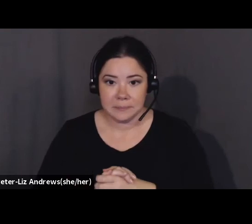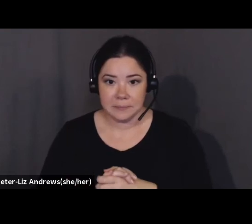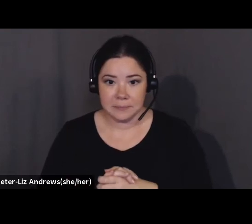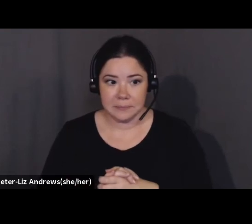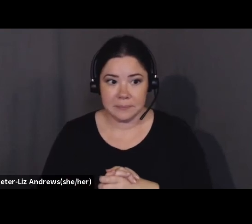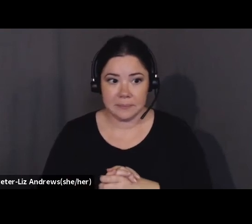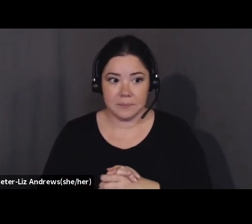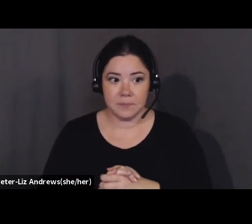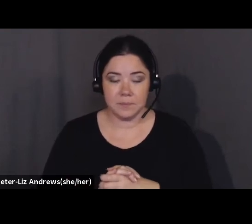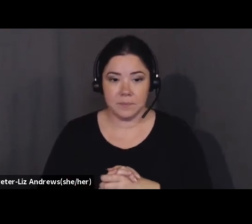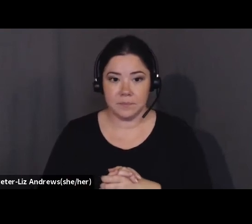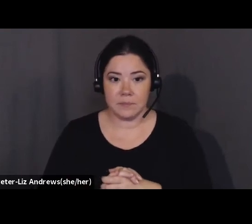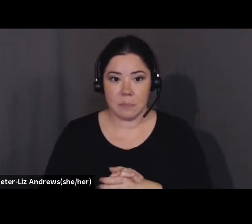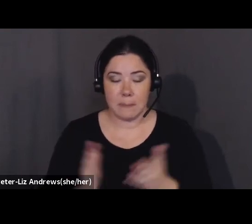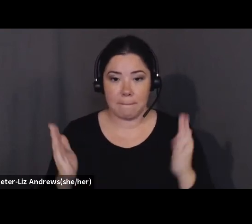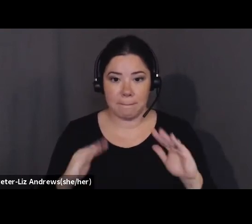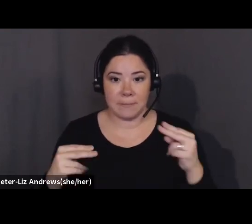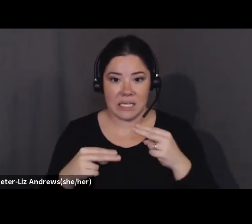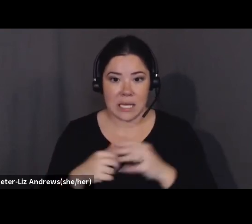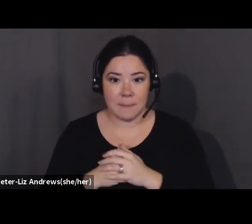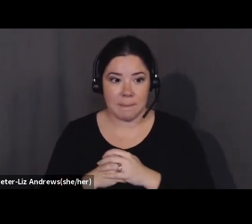All right, if we could go to the next slide.